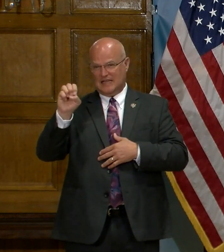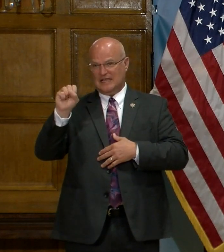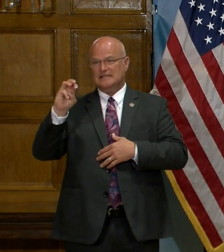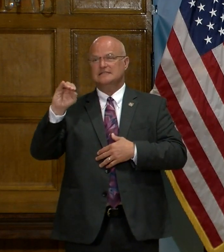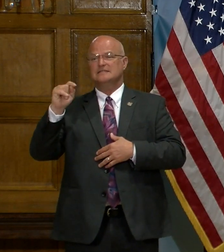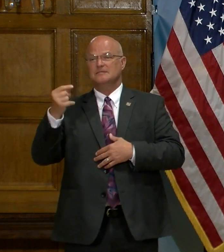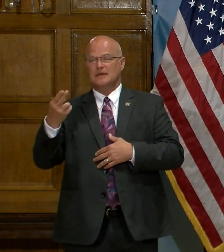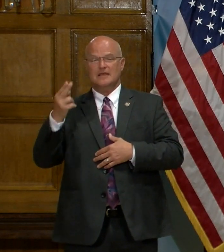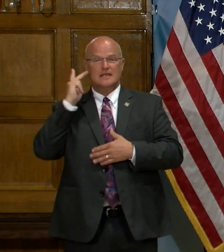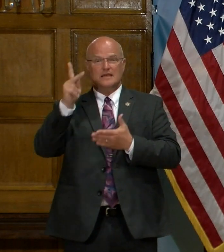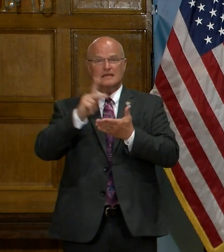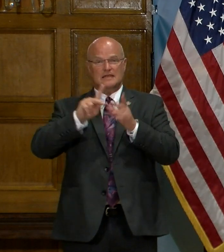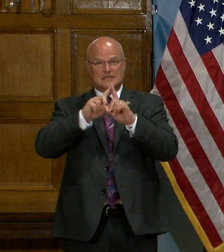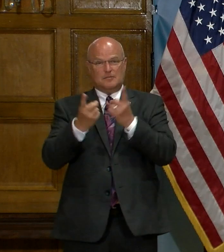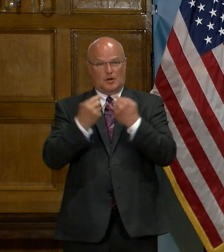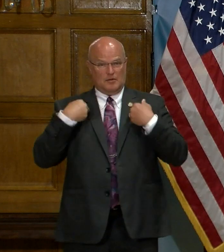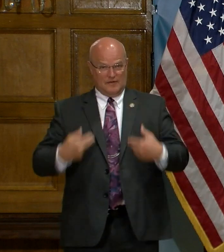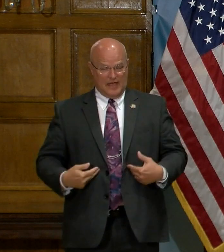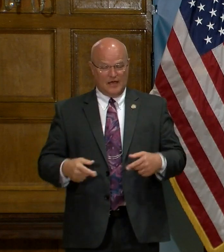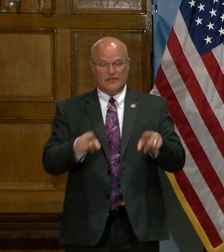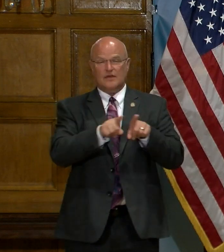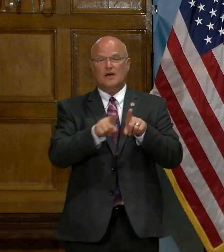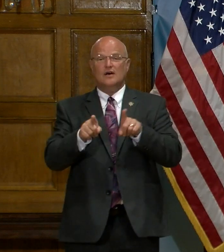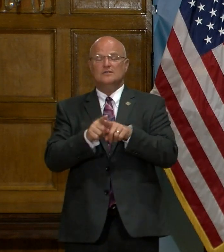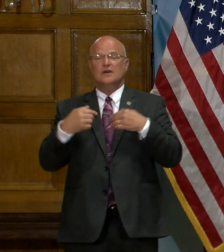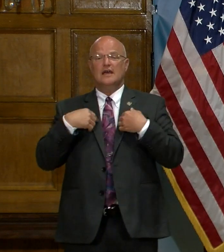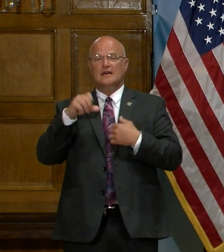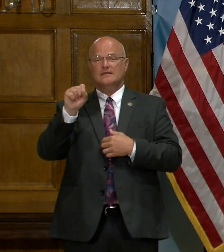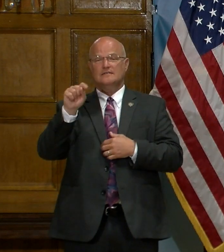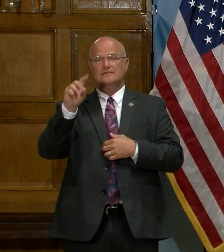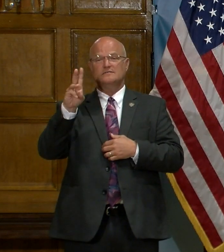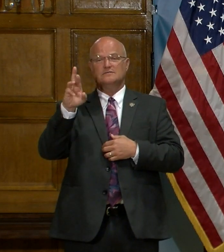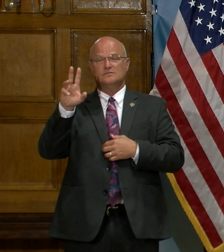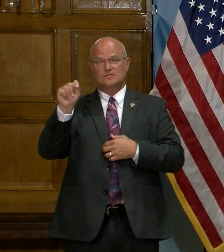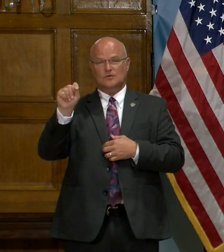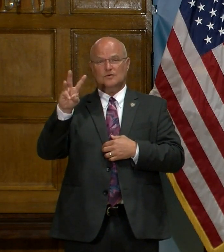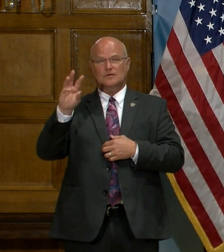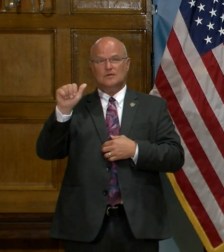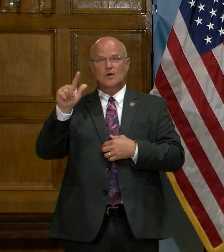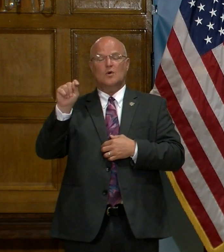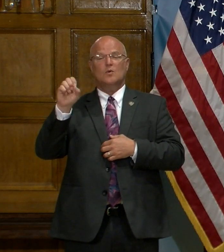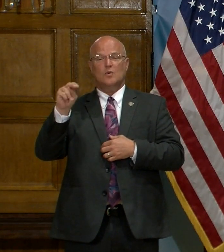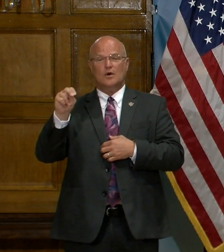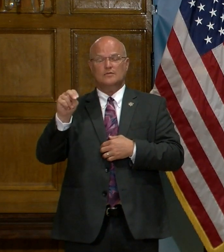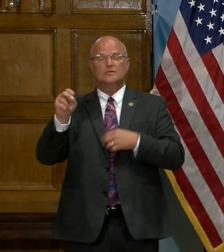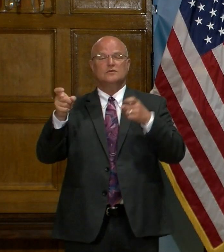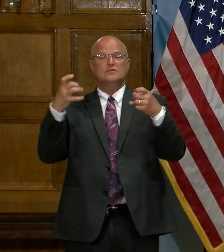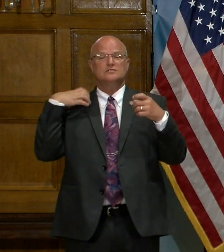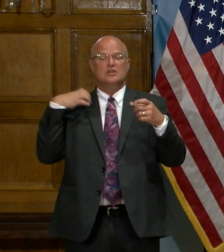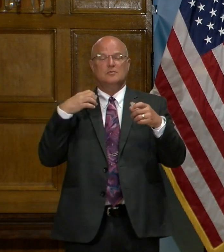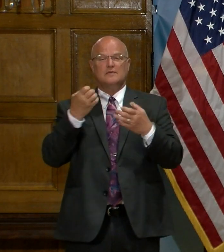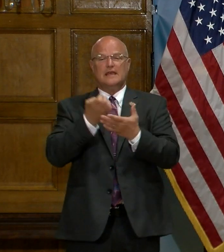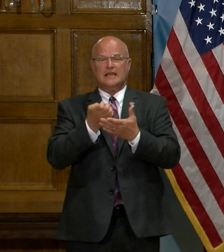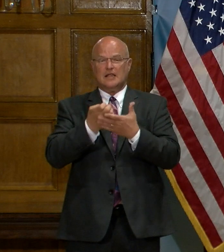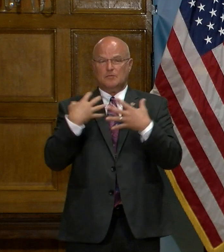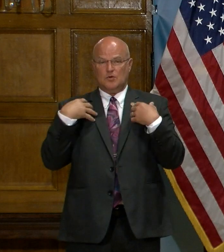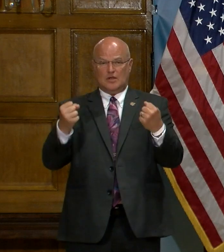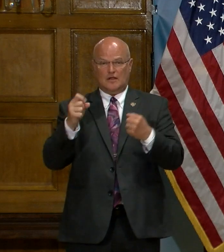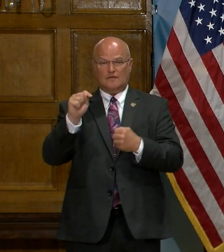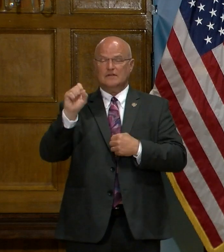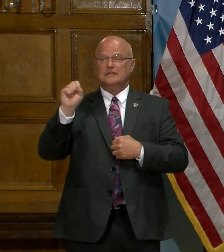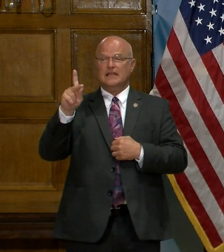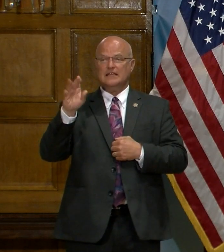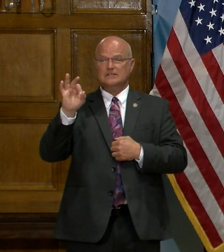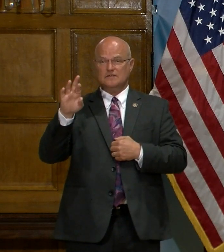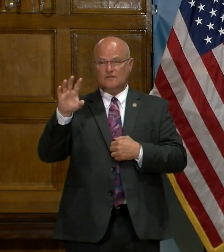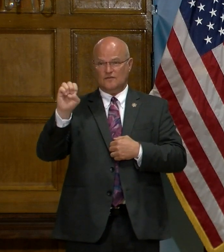the Department of Health, and then I'm also joined by Stuart Walton, who is chairman of our Economic Recovery Task Force, who will